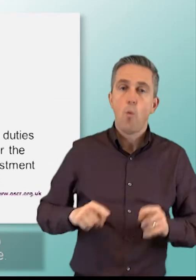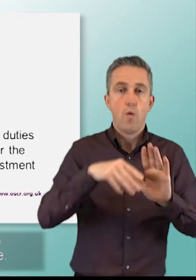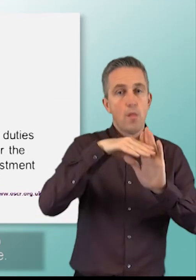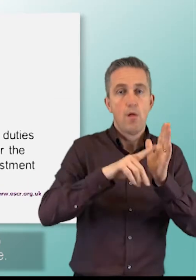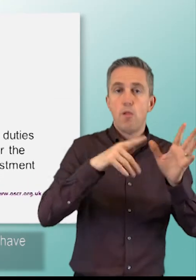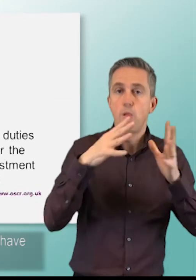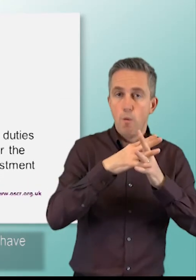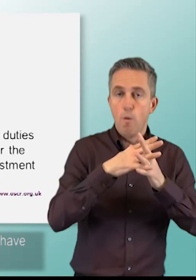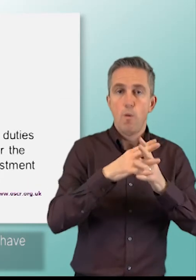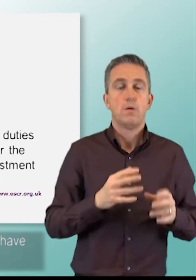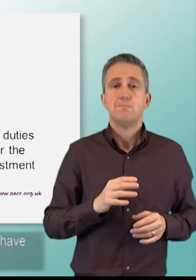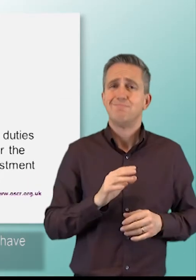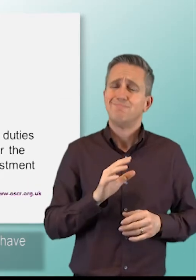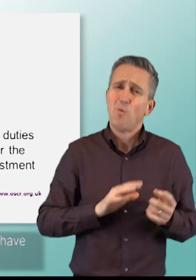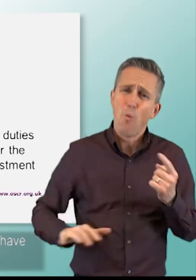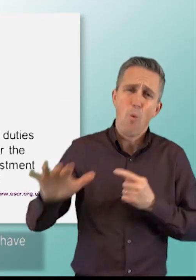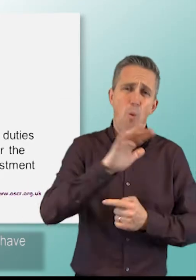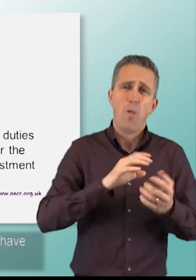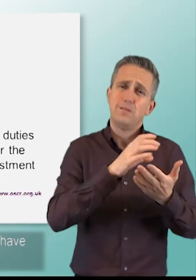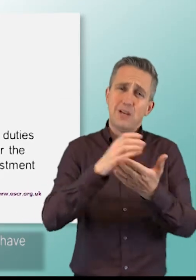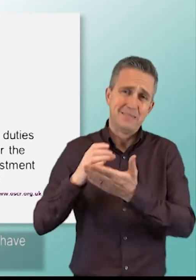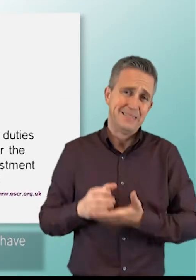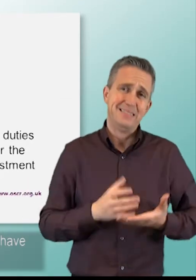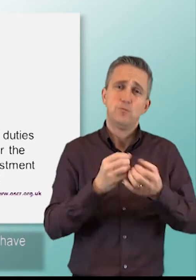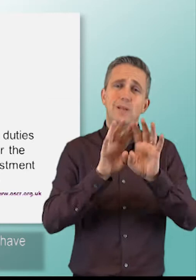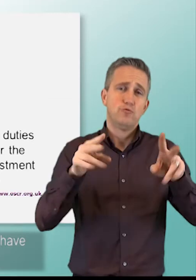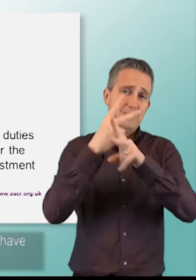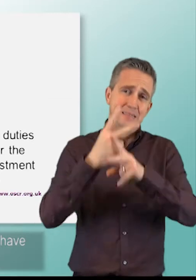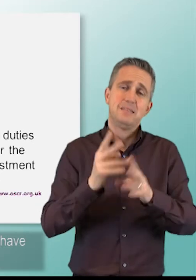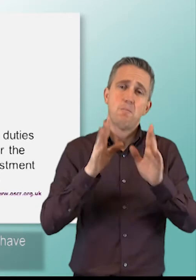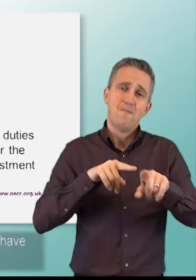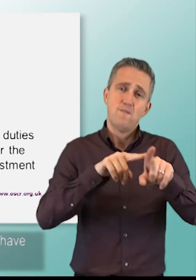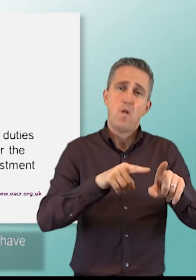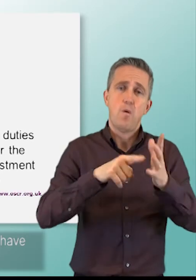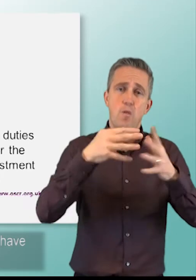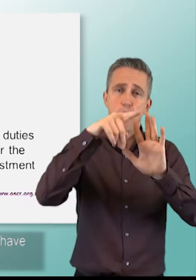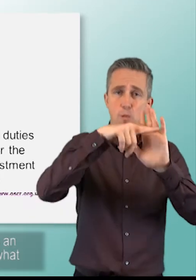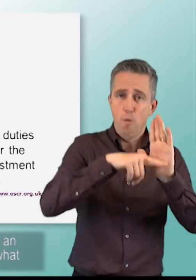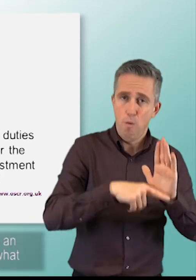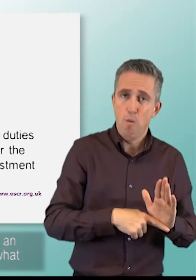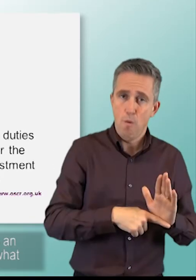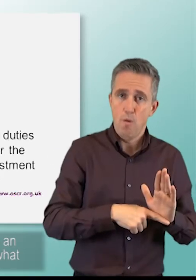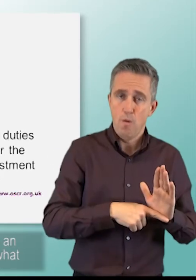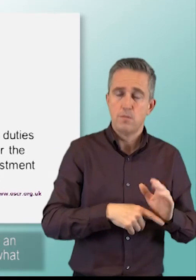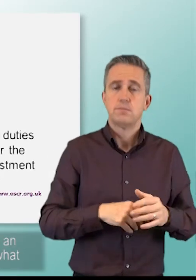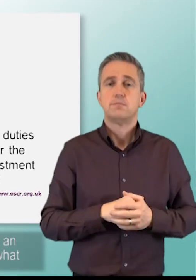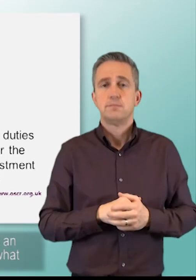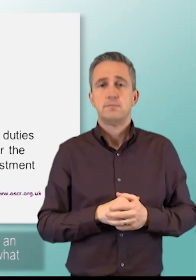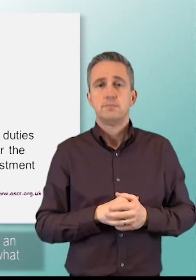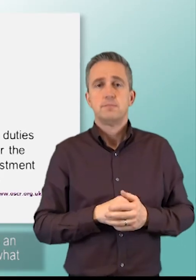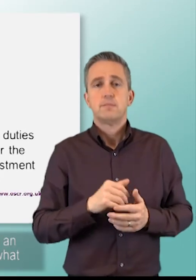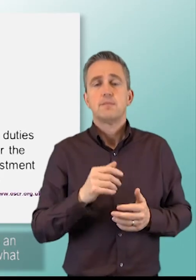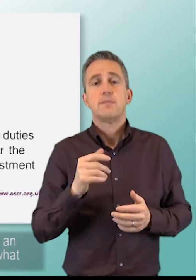are appropriate. They apply to every trustee of every charity that we have on the Scottish Charity Register. Okay? And what we're going to cover in the